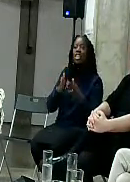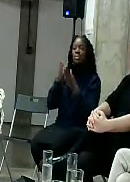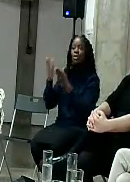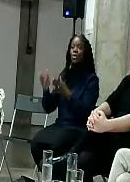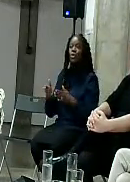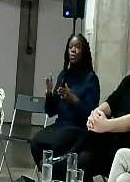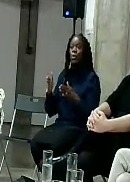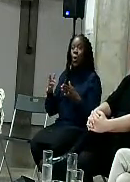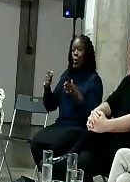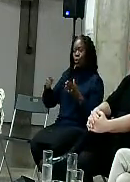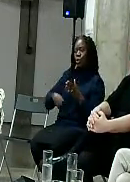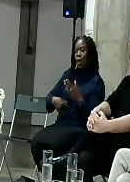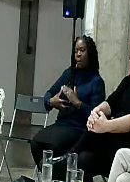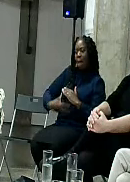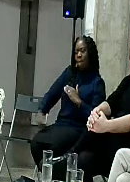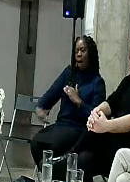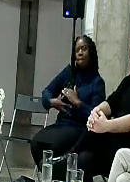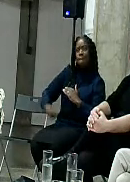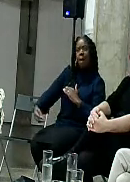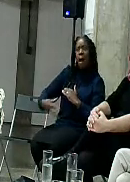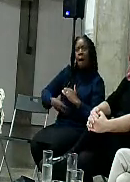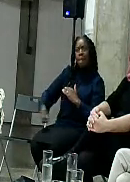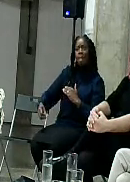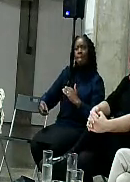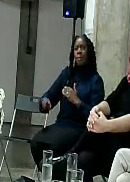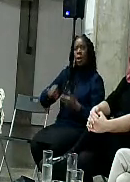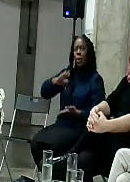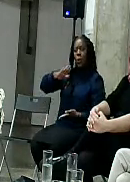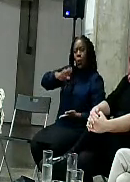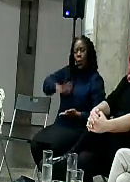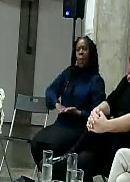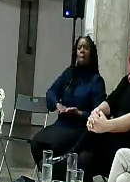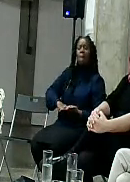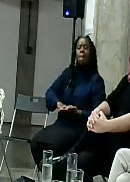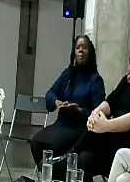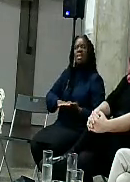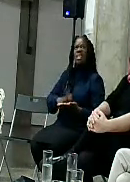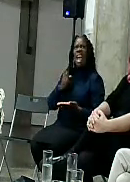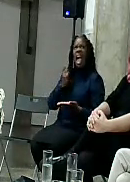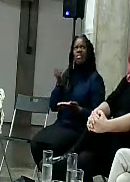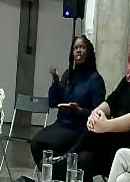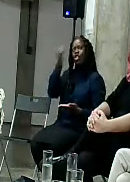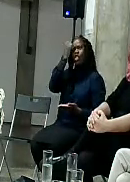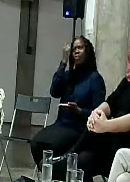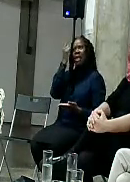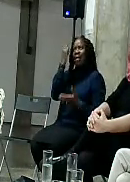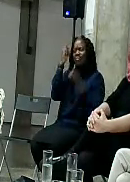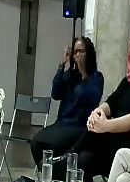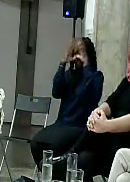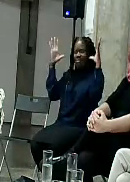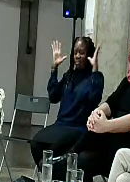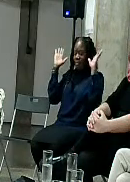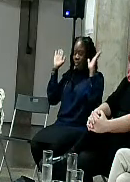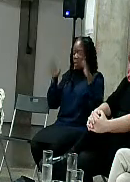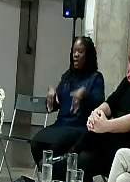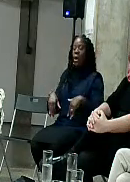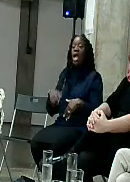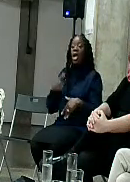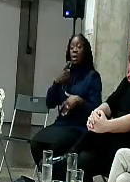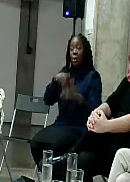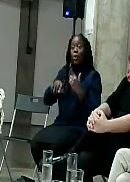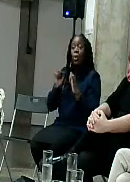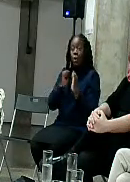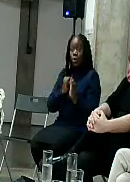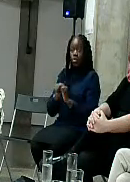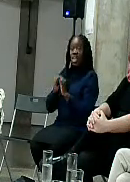pump your stomach out or whatever. You have this stupid idea. Anyway, we all agreed,